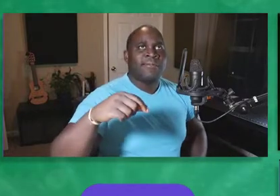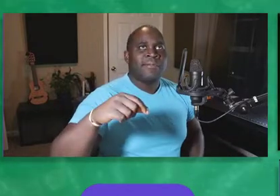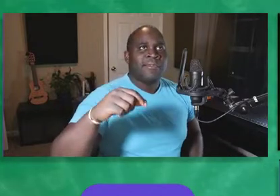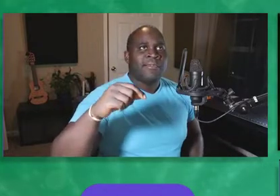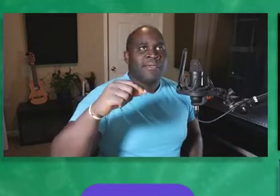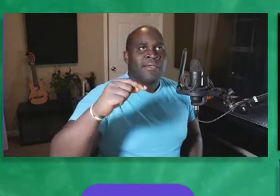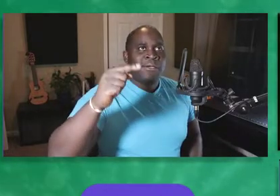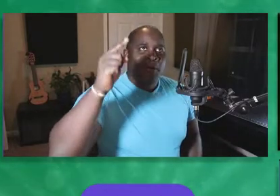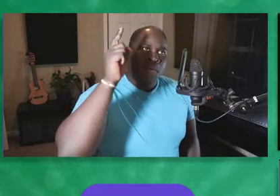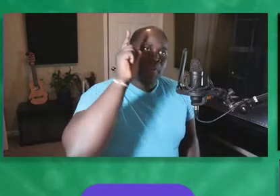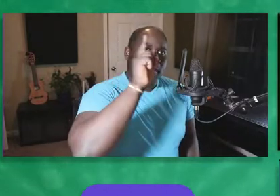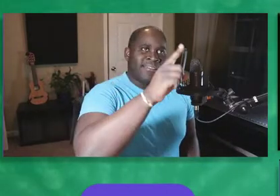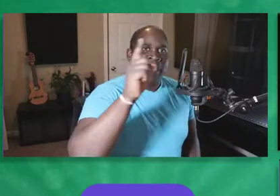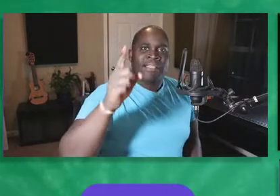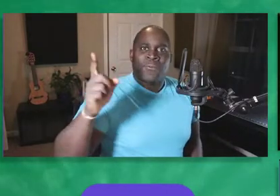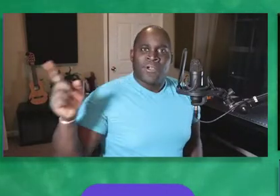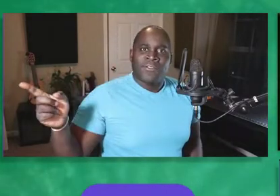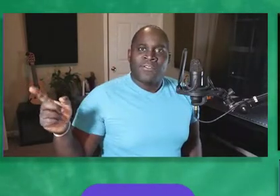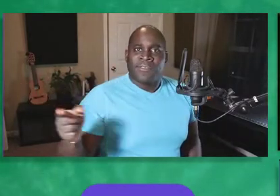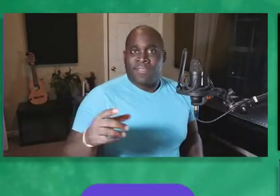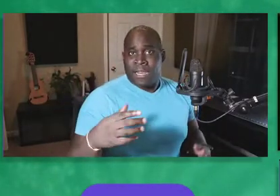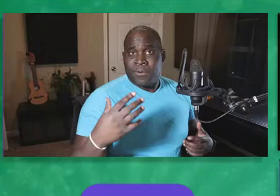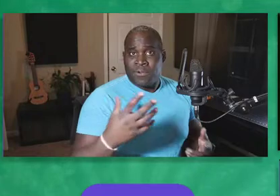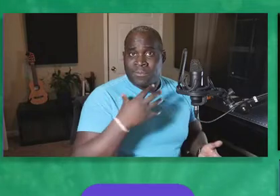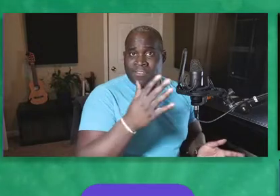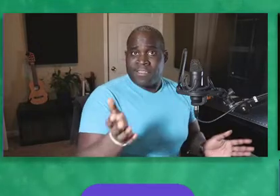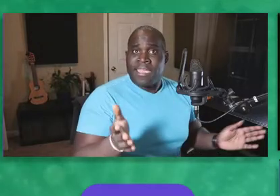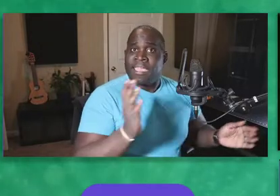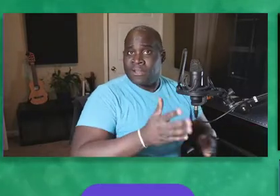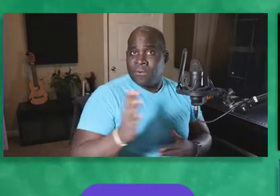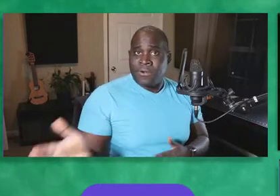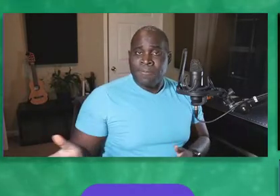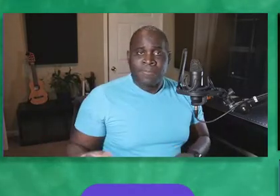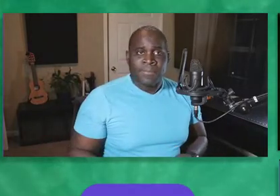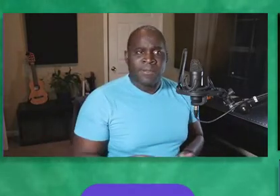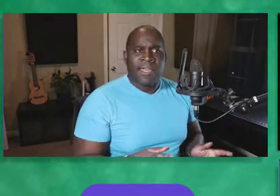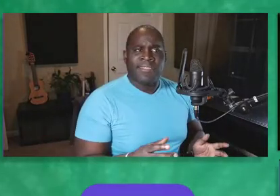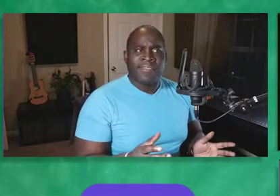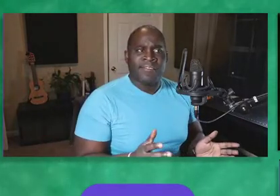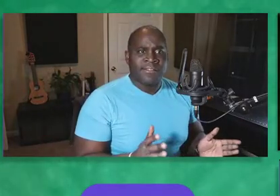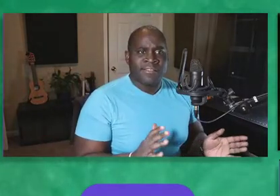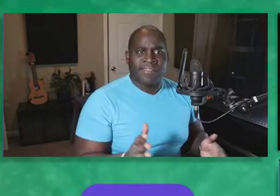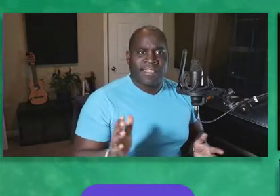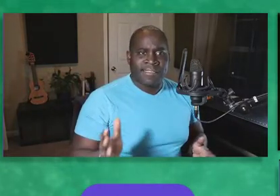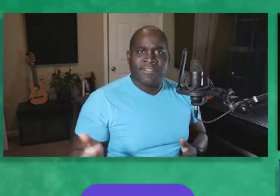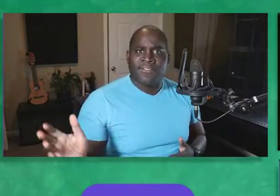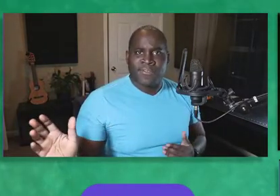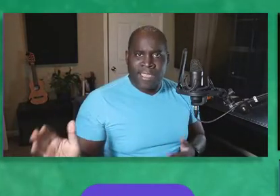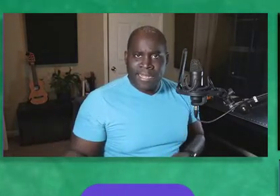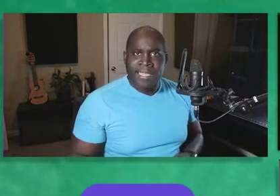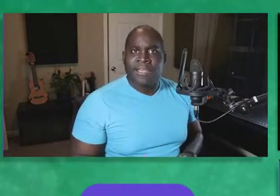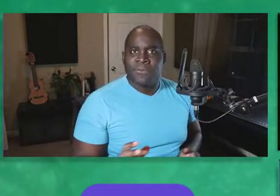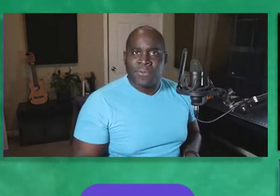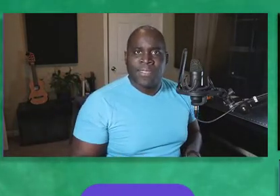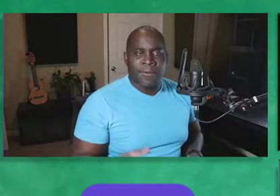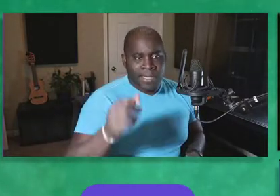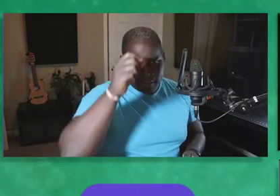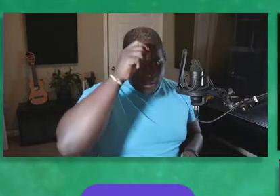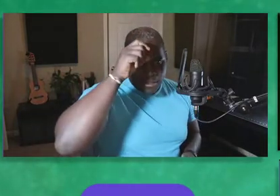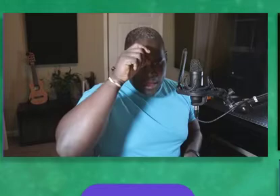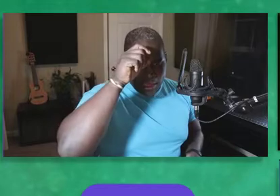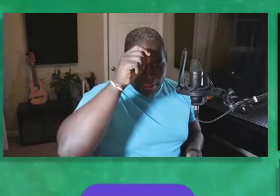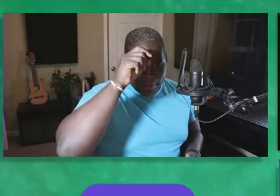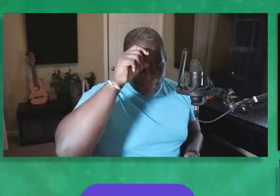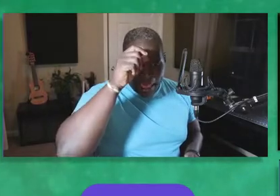sign with the exact words that I would normally say in order. I think that's called exact English signing. I don't do it that